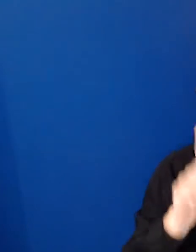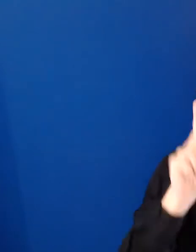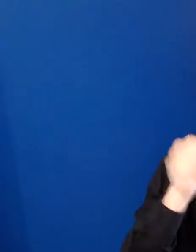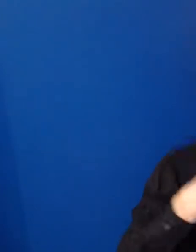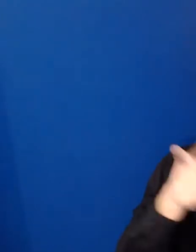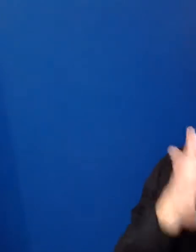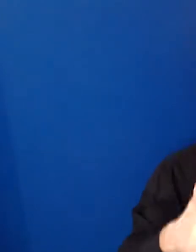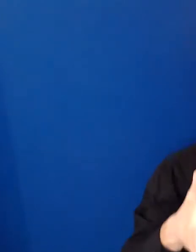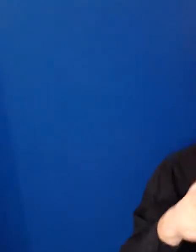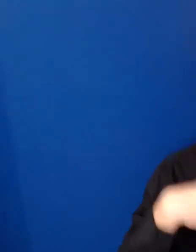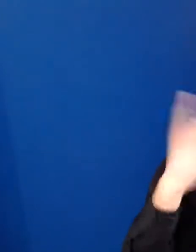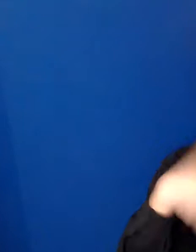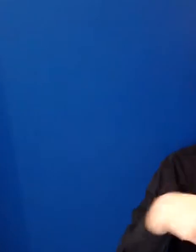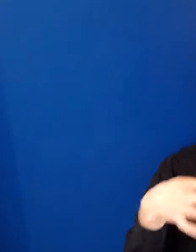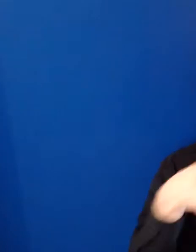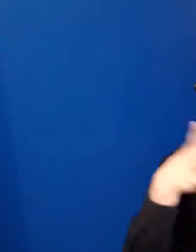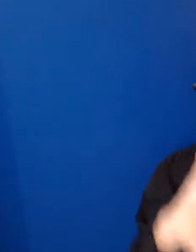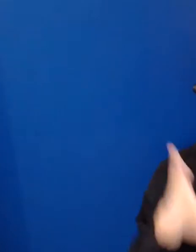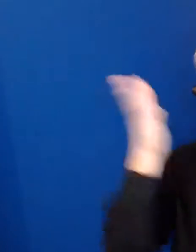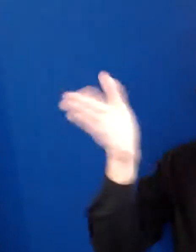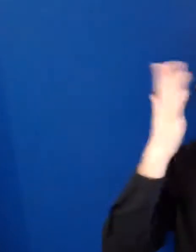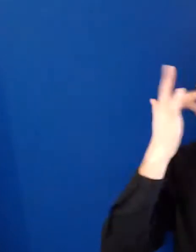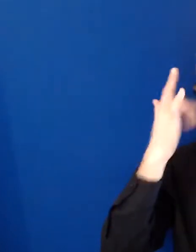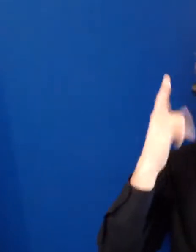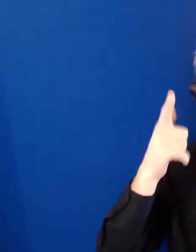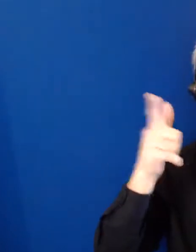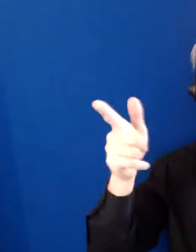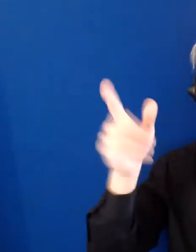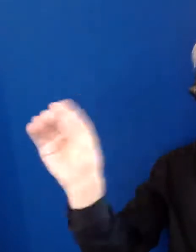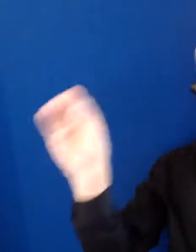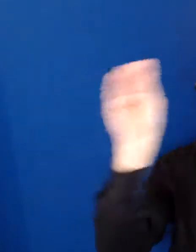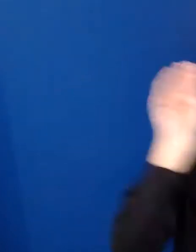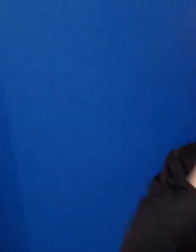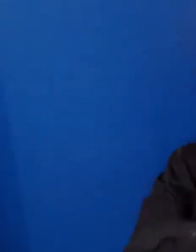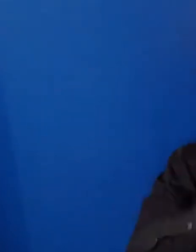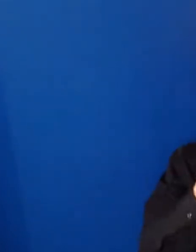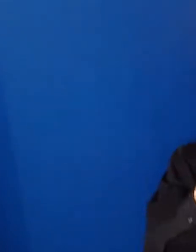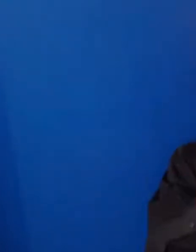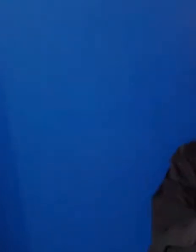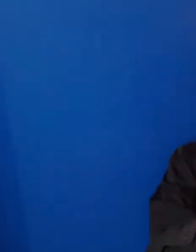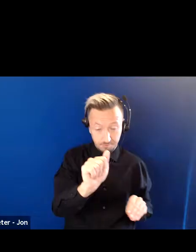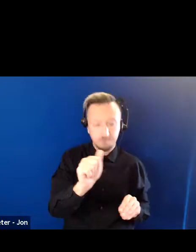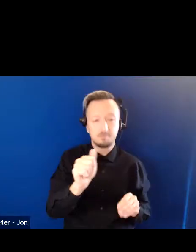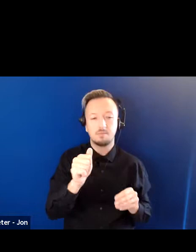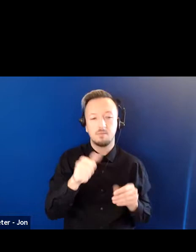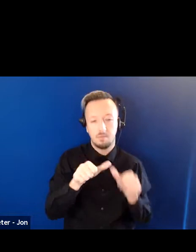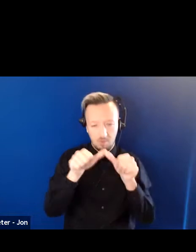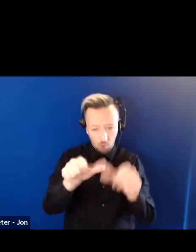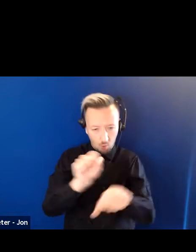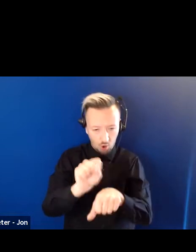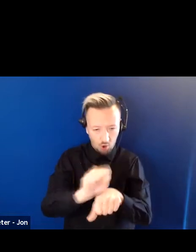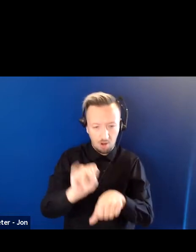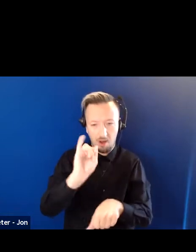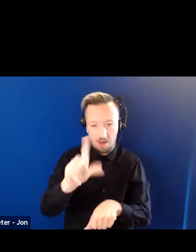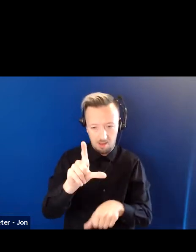program coordinator in California. After relocating to Georgia, she continued working in IL and reached out